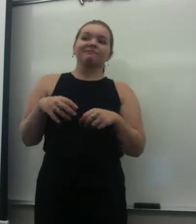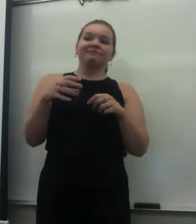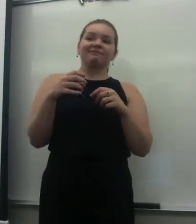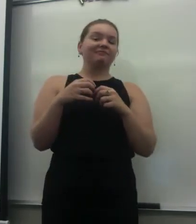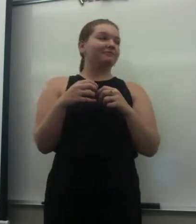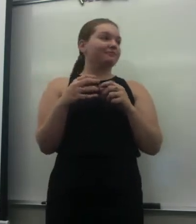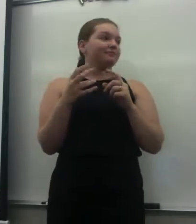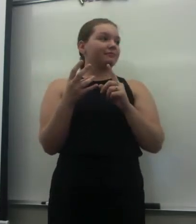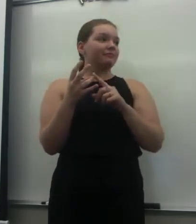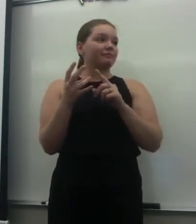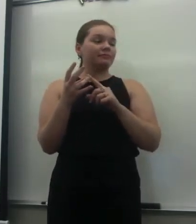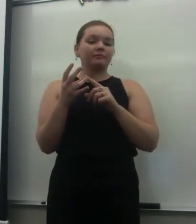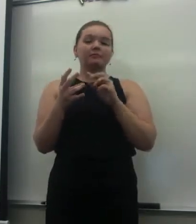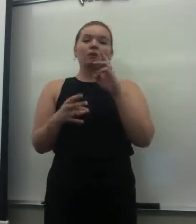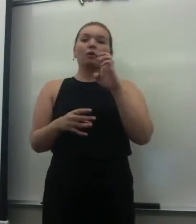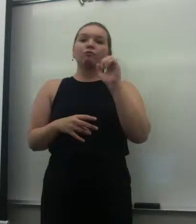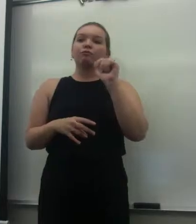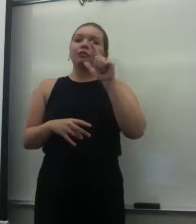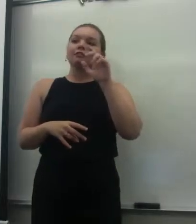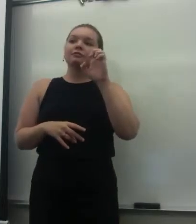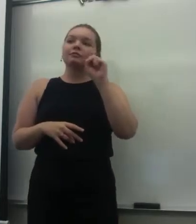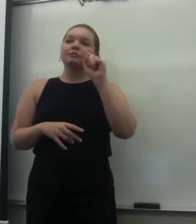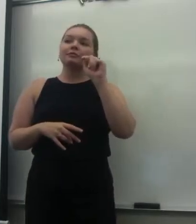real estate settlements,